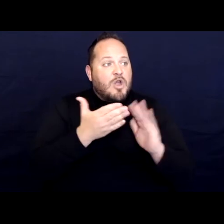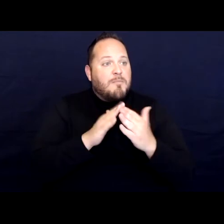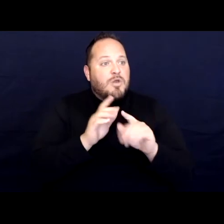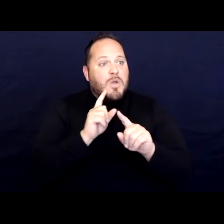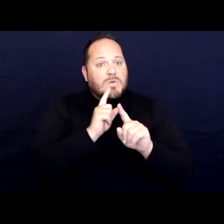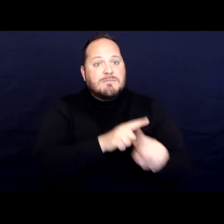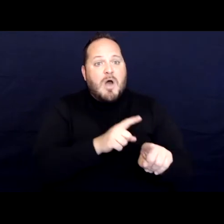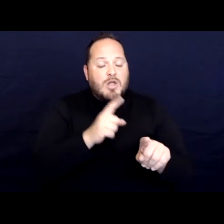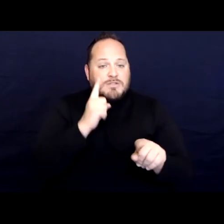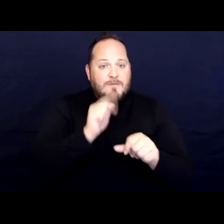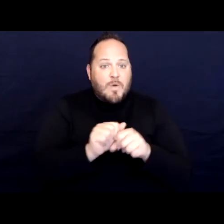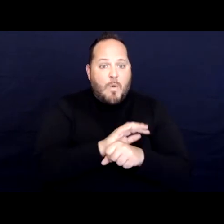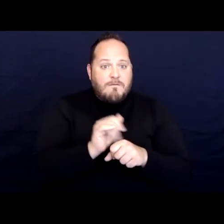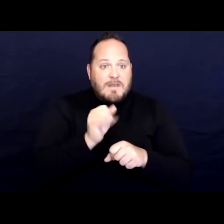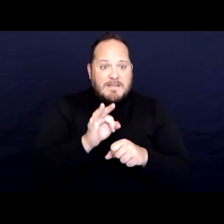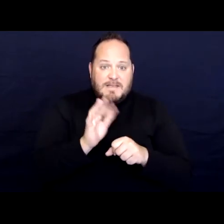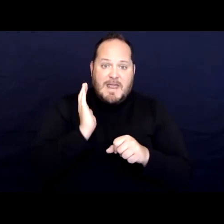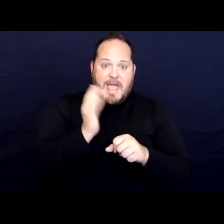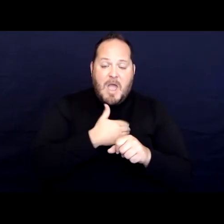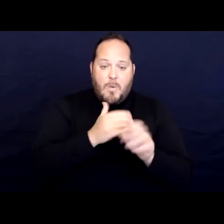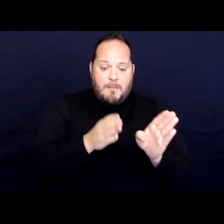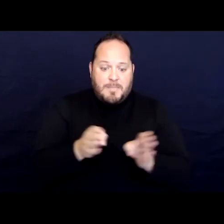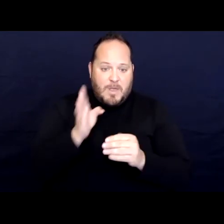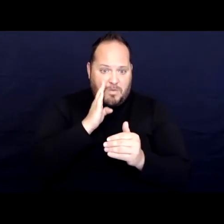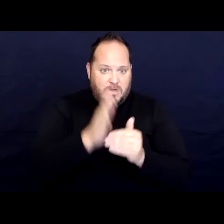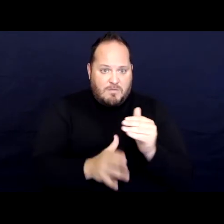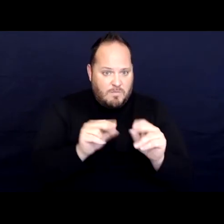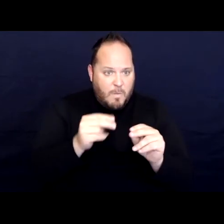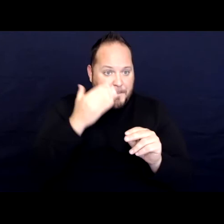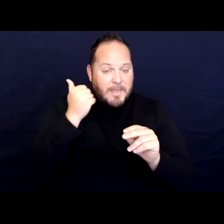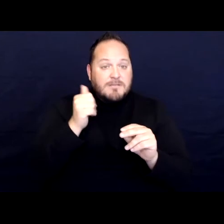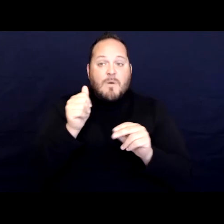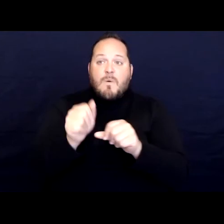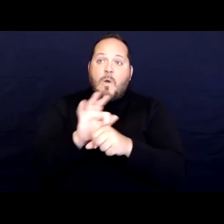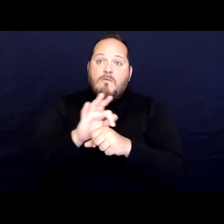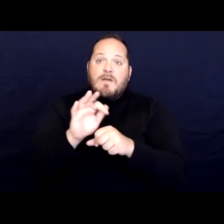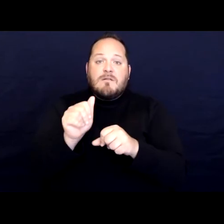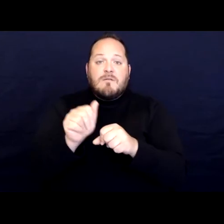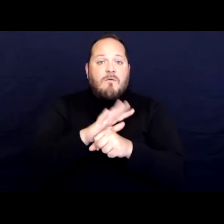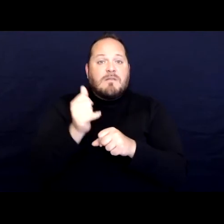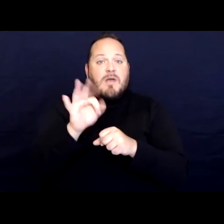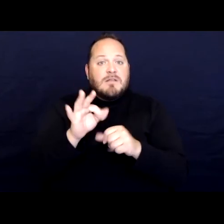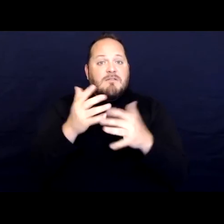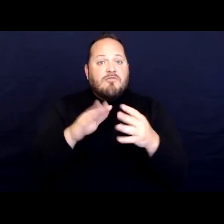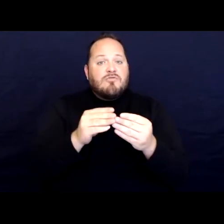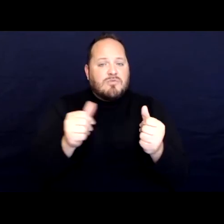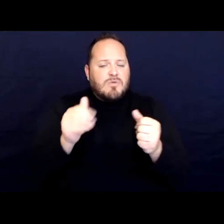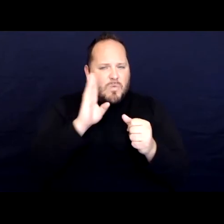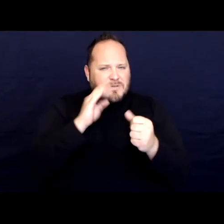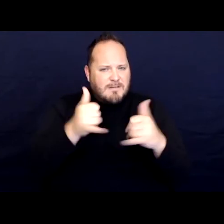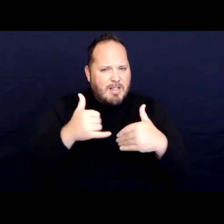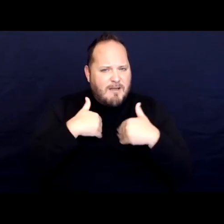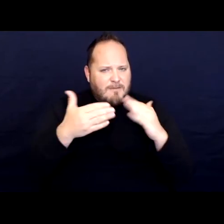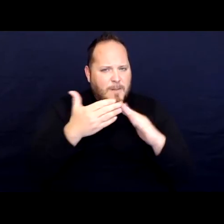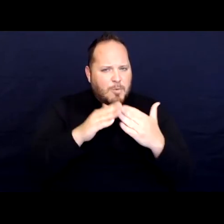because if it's not COVID-19, it's the next community need. And so I really look at this as now part of an